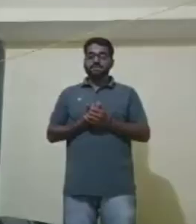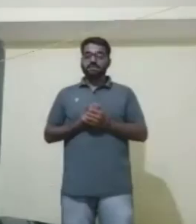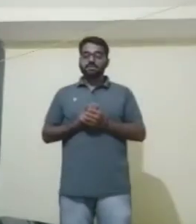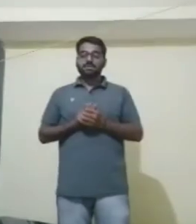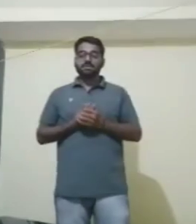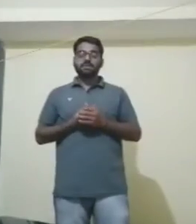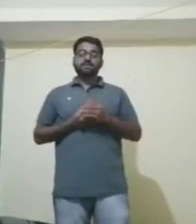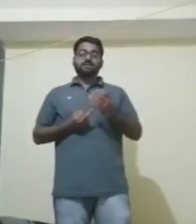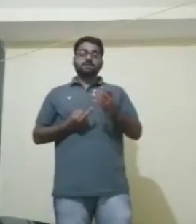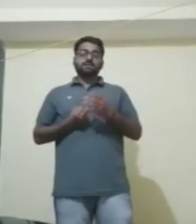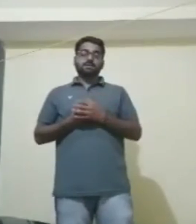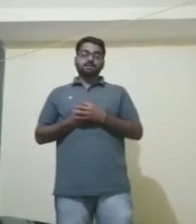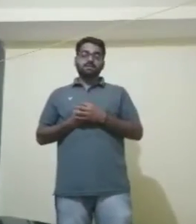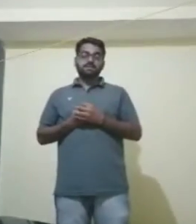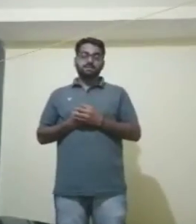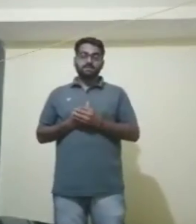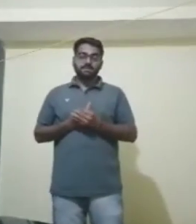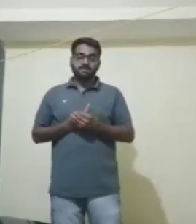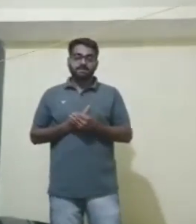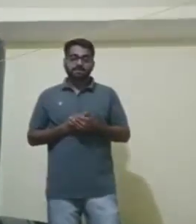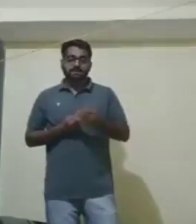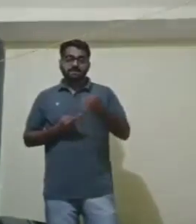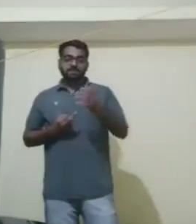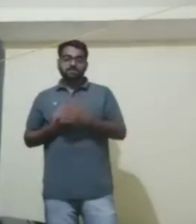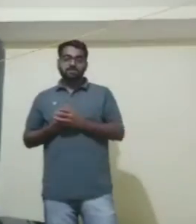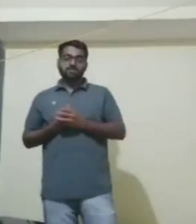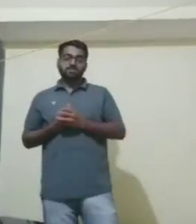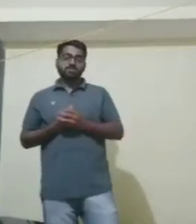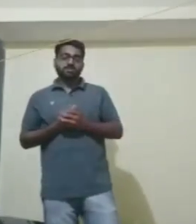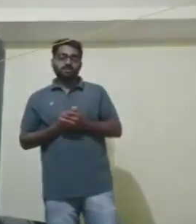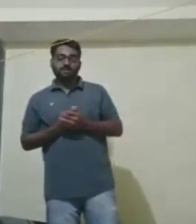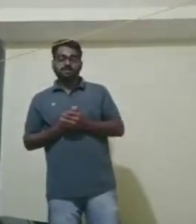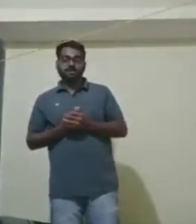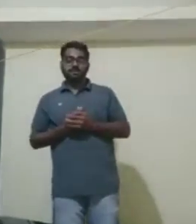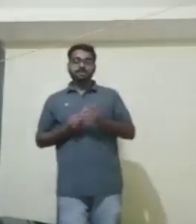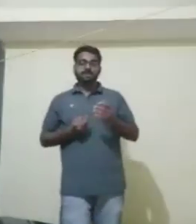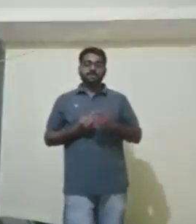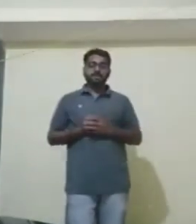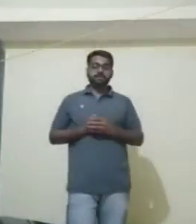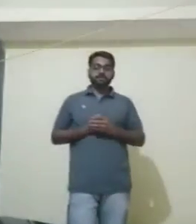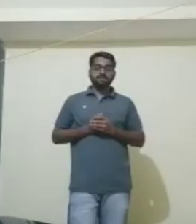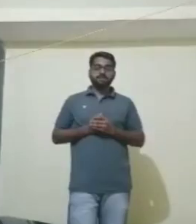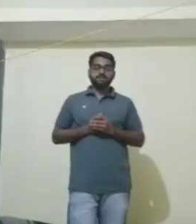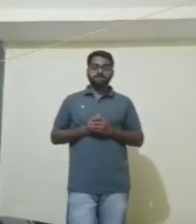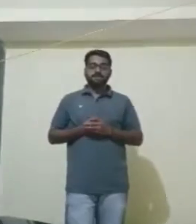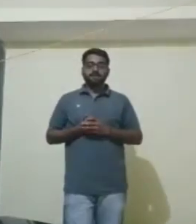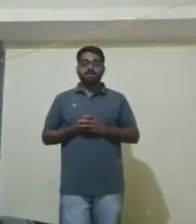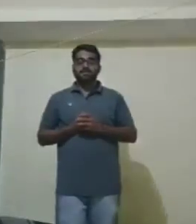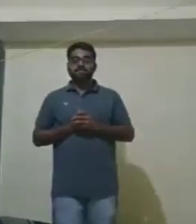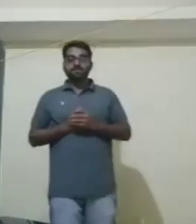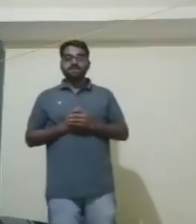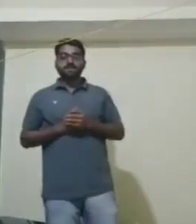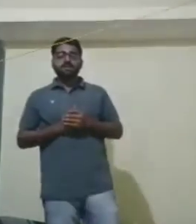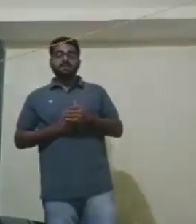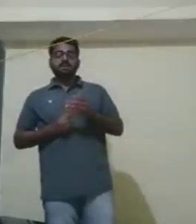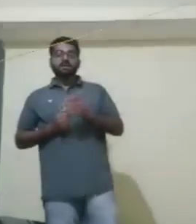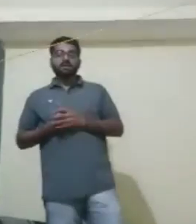our substring method. So there are many methods also using